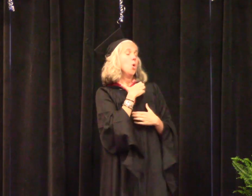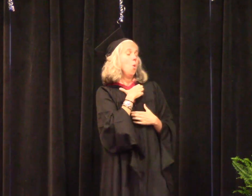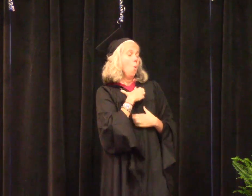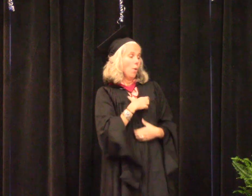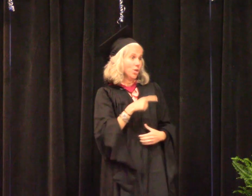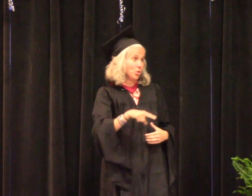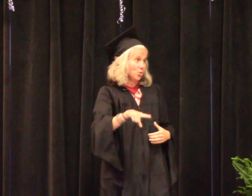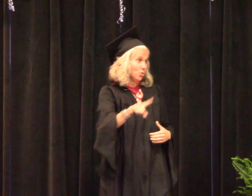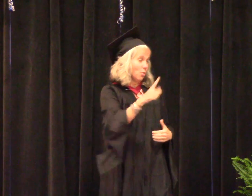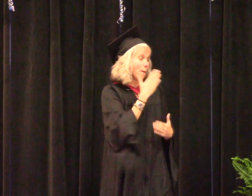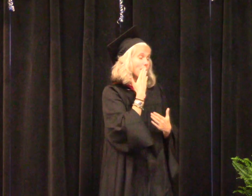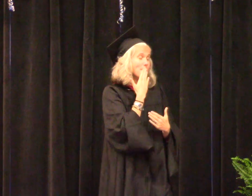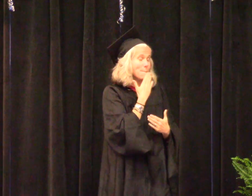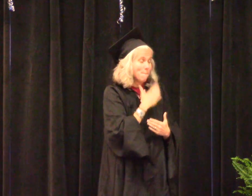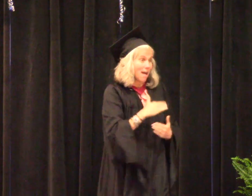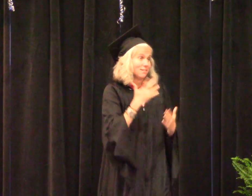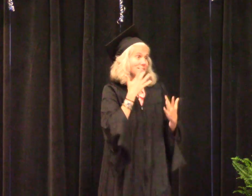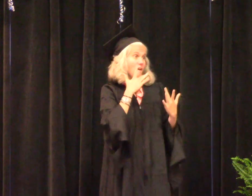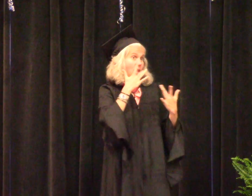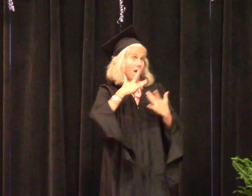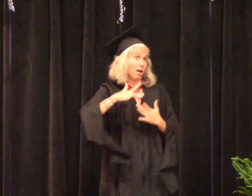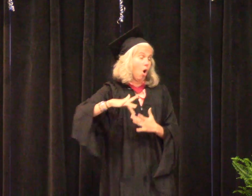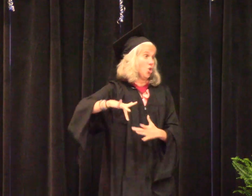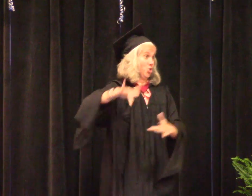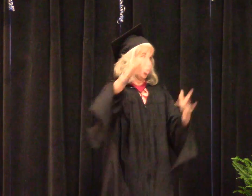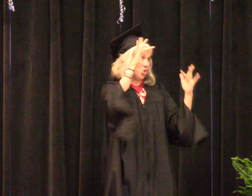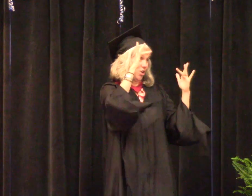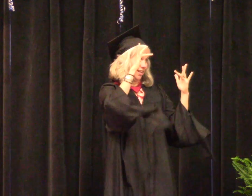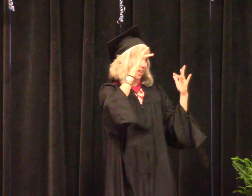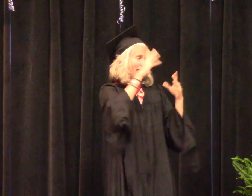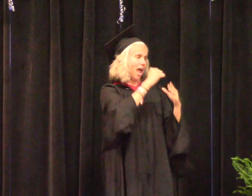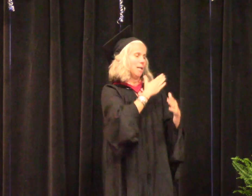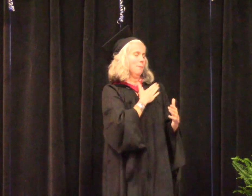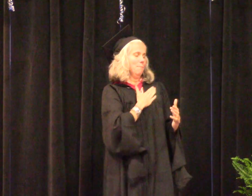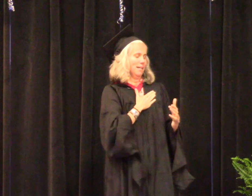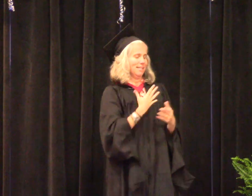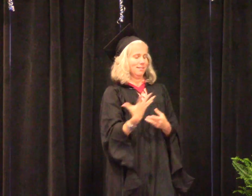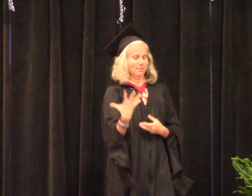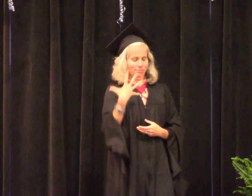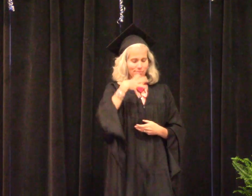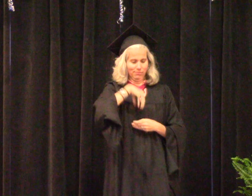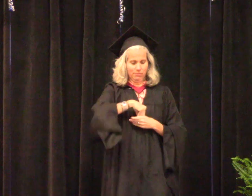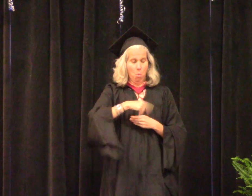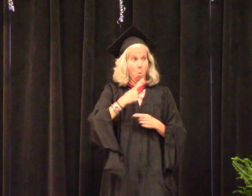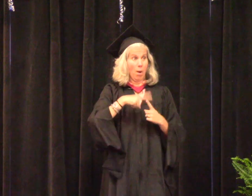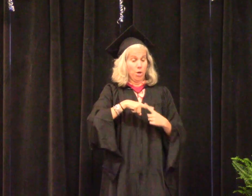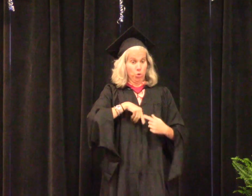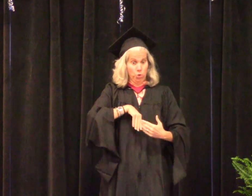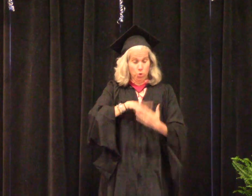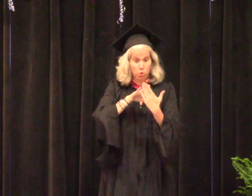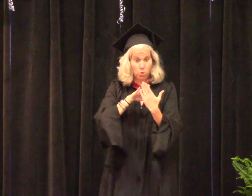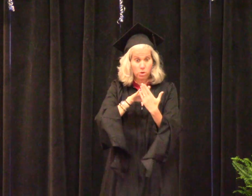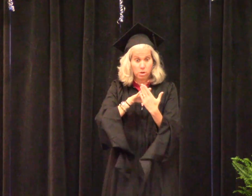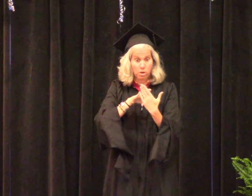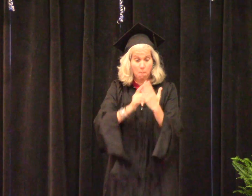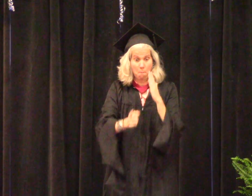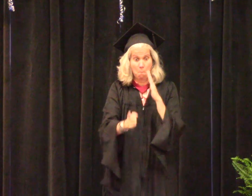value. I wish you all the very best of luck going forward on your life's journey, and please remember when you